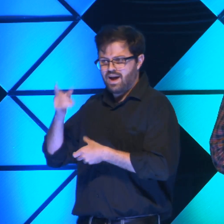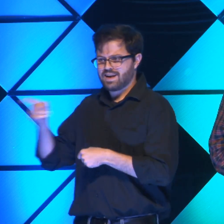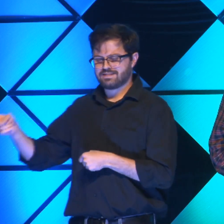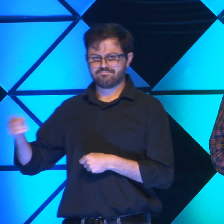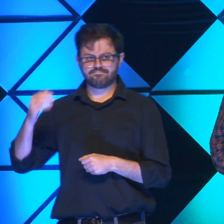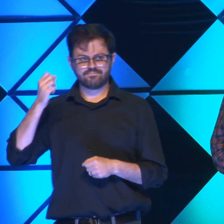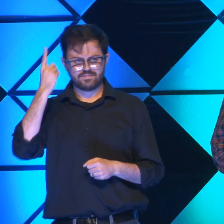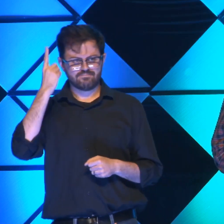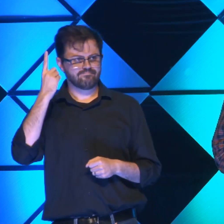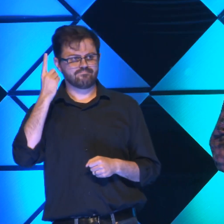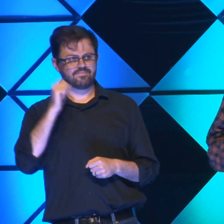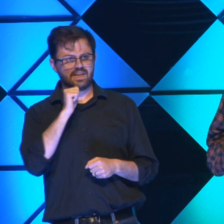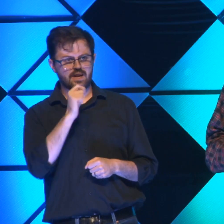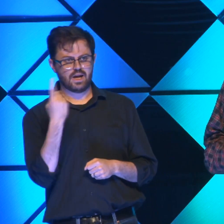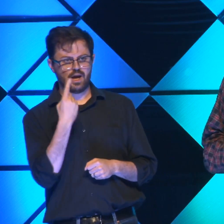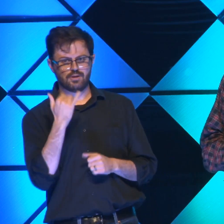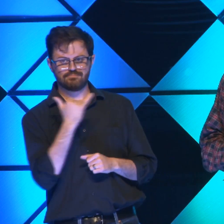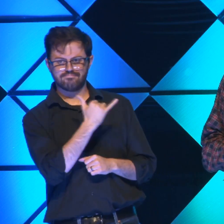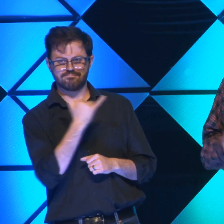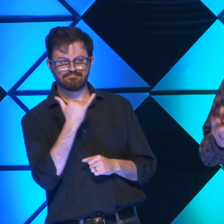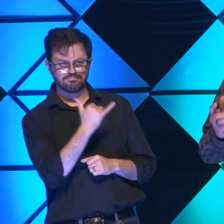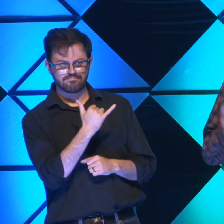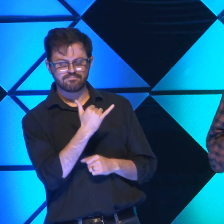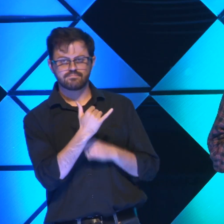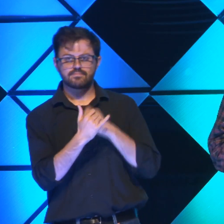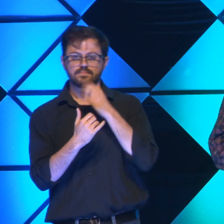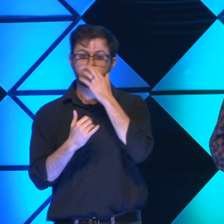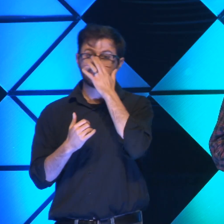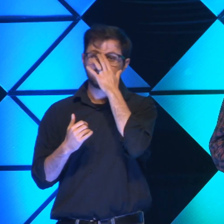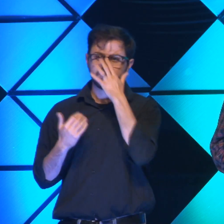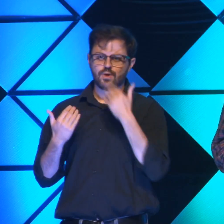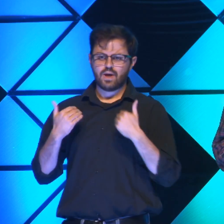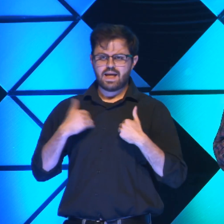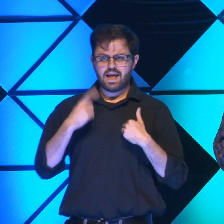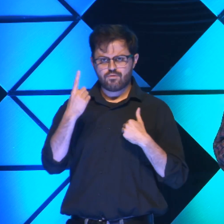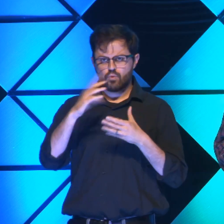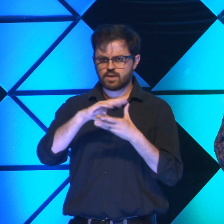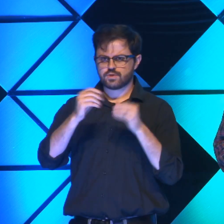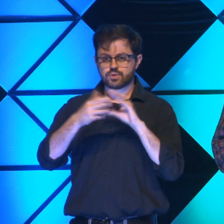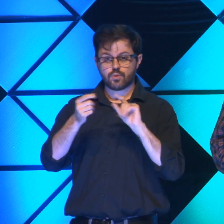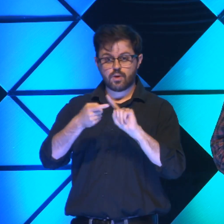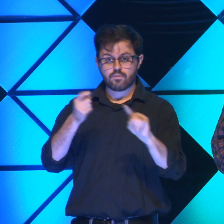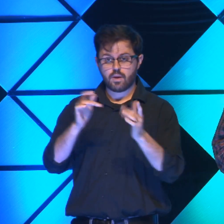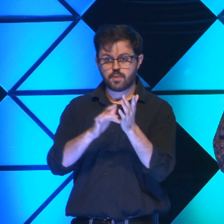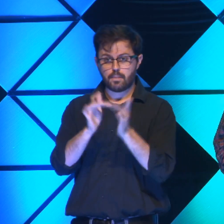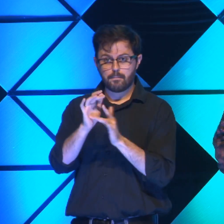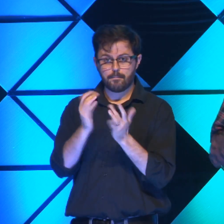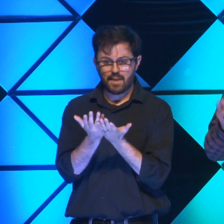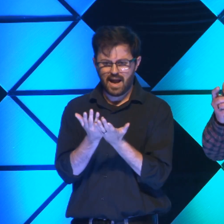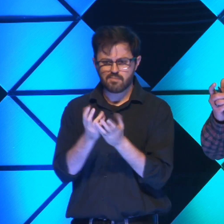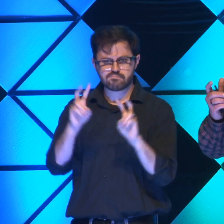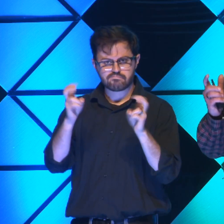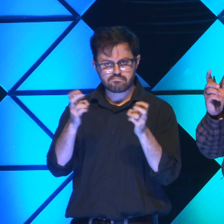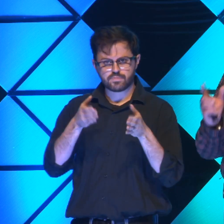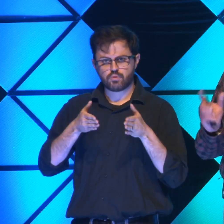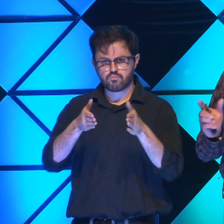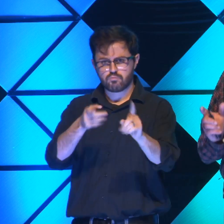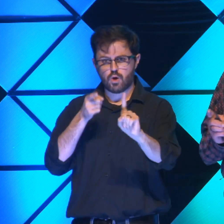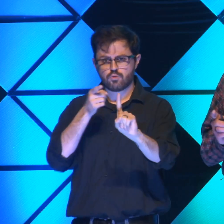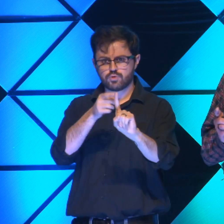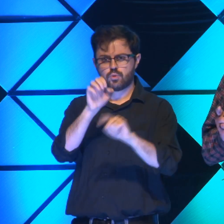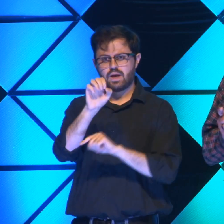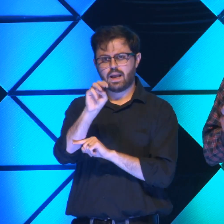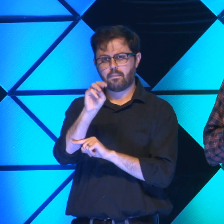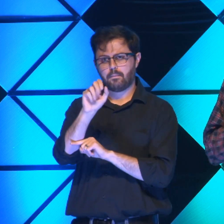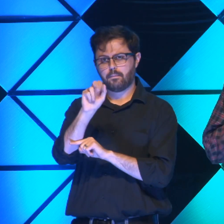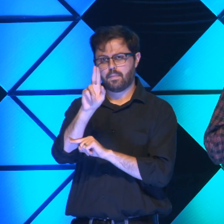alone. There's a story in the Bible that I want to take a look at. It's that road to Emmaus. It involves a sense of